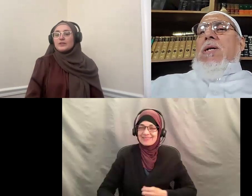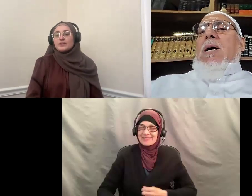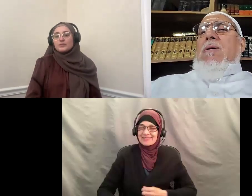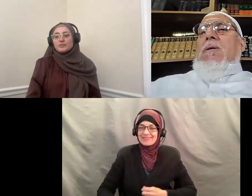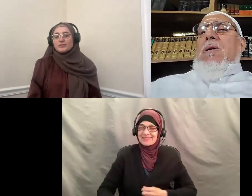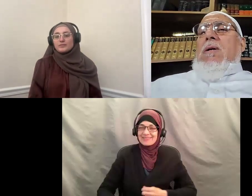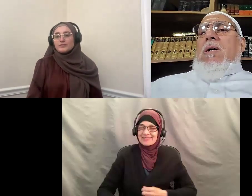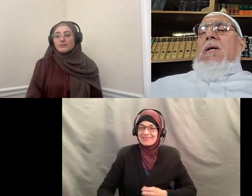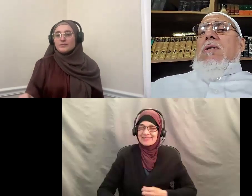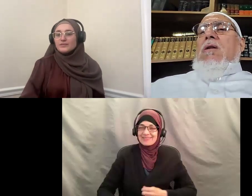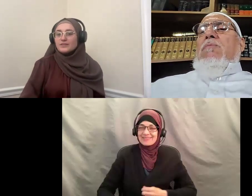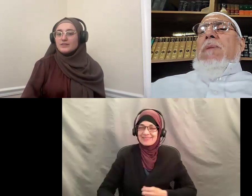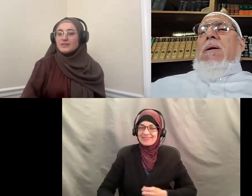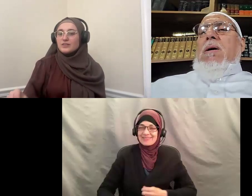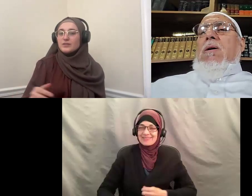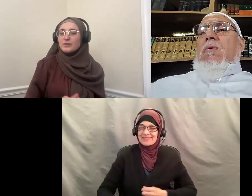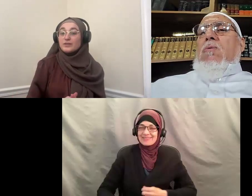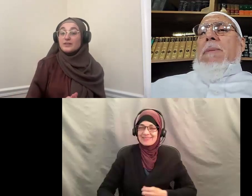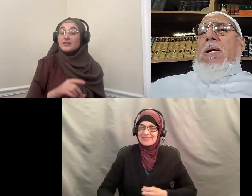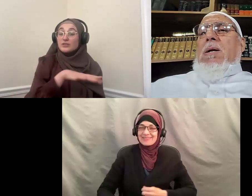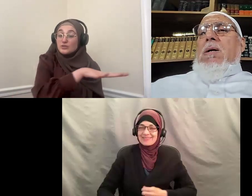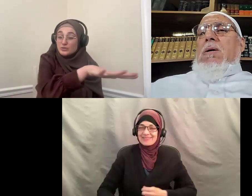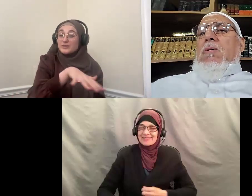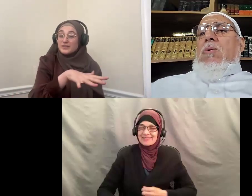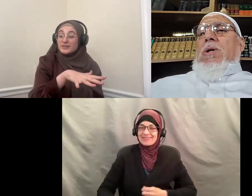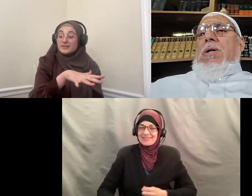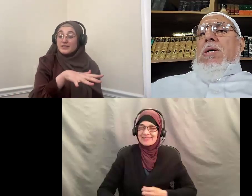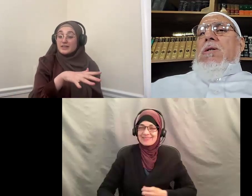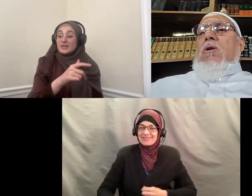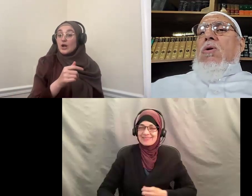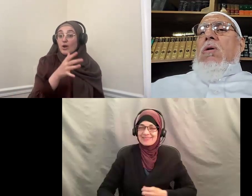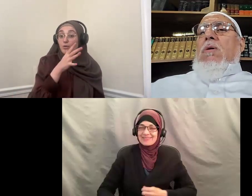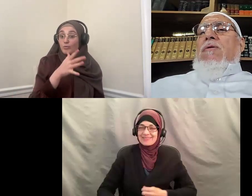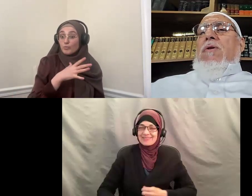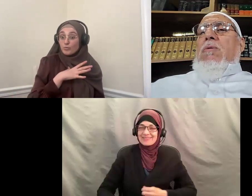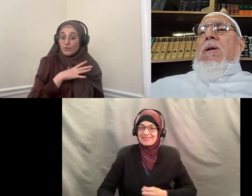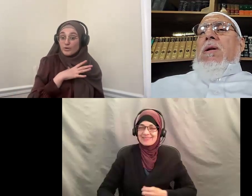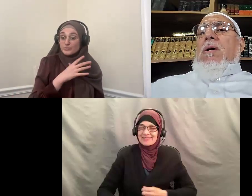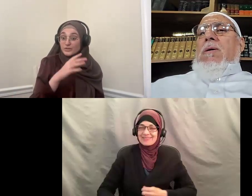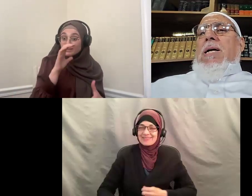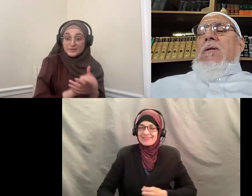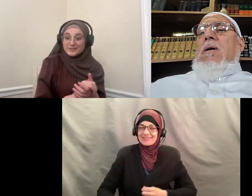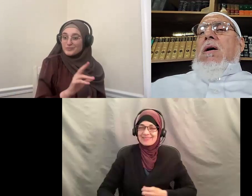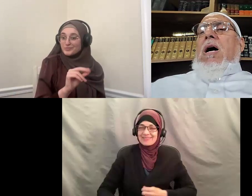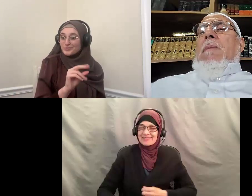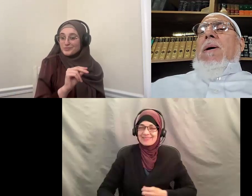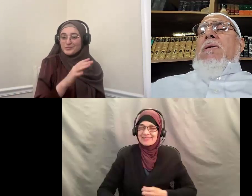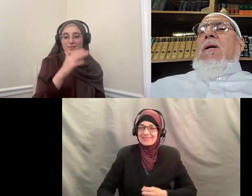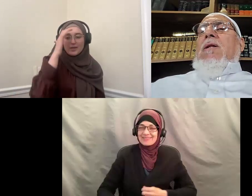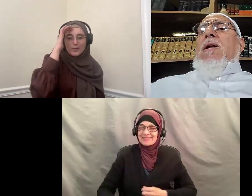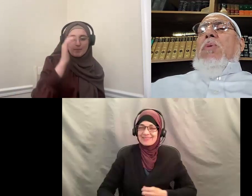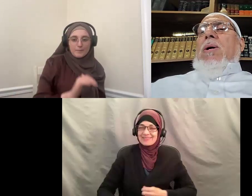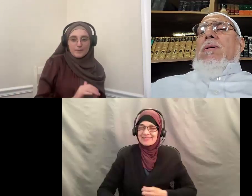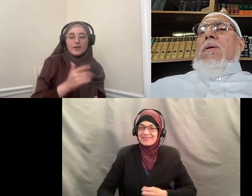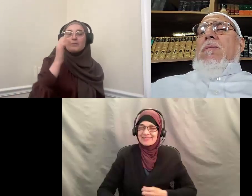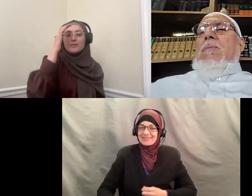sexual desires instead of marrying women, which is the norm of human race up